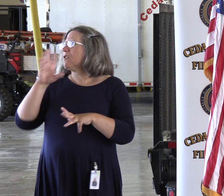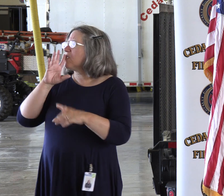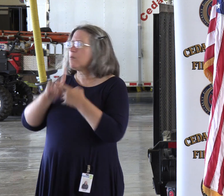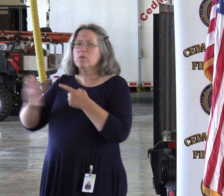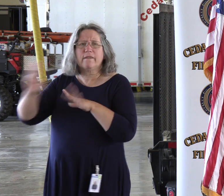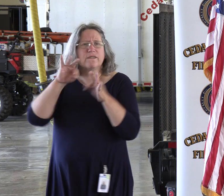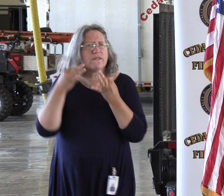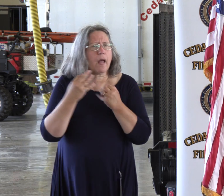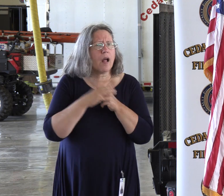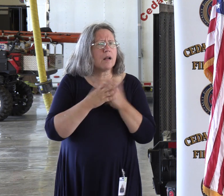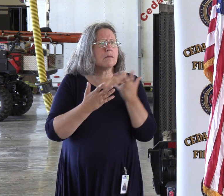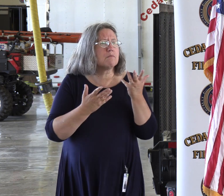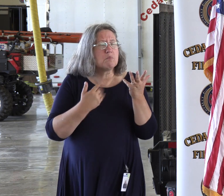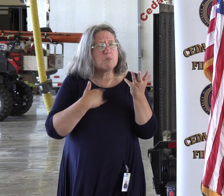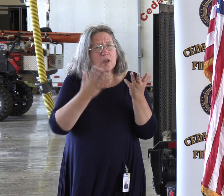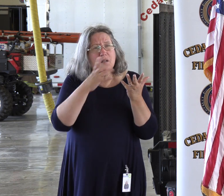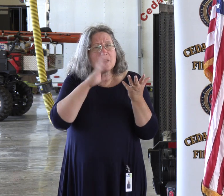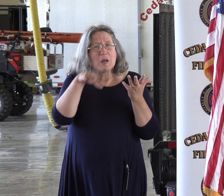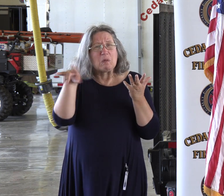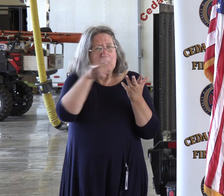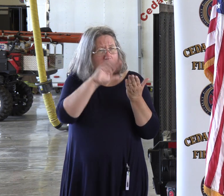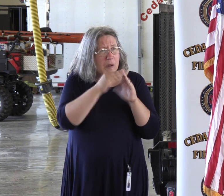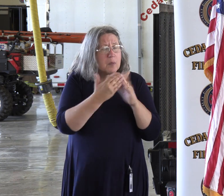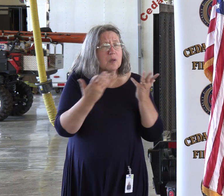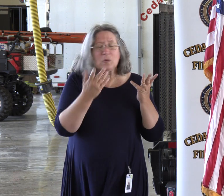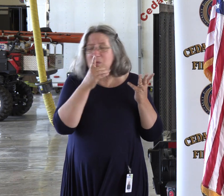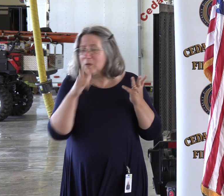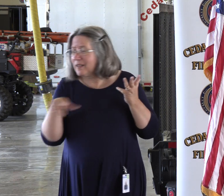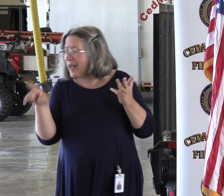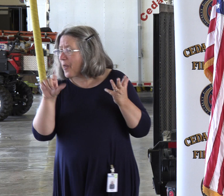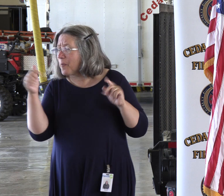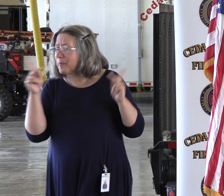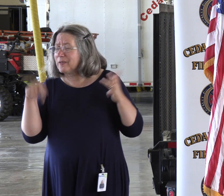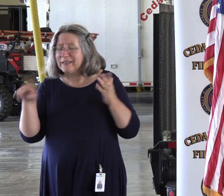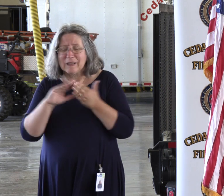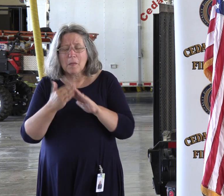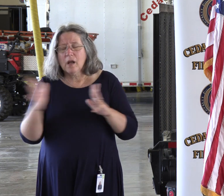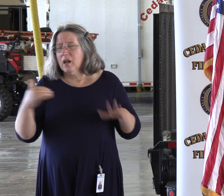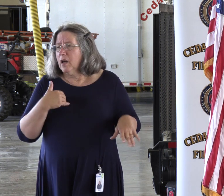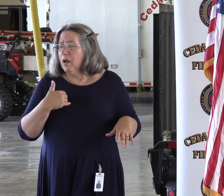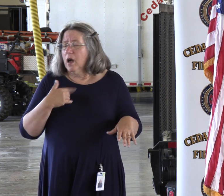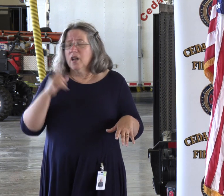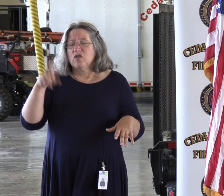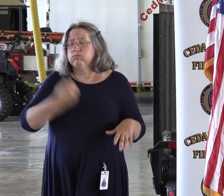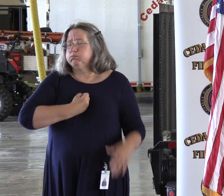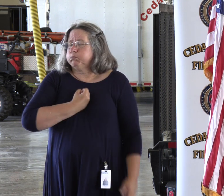family, talk to your community partners and say, just vent.